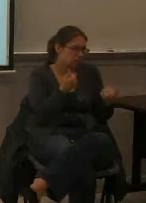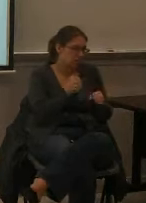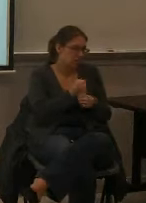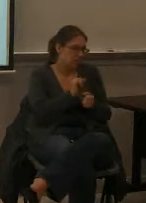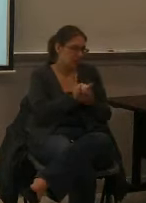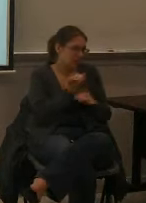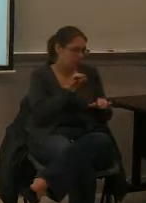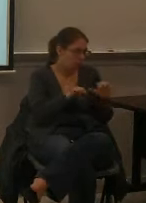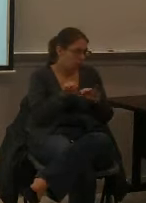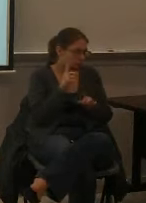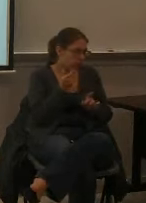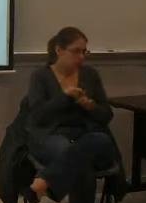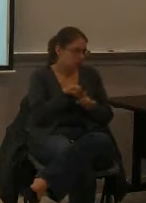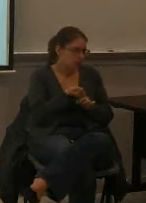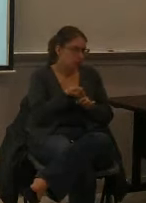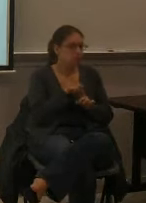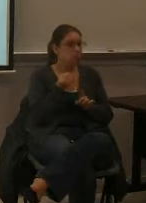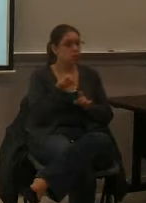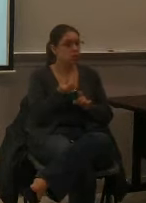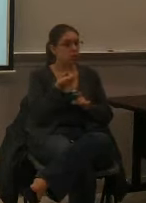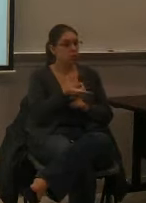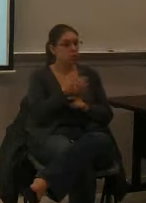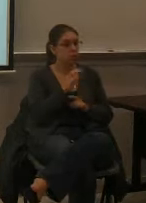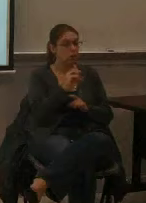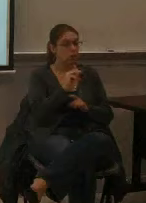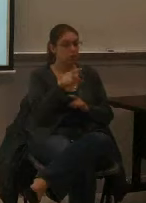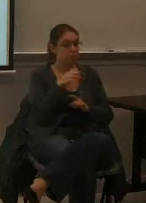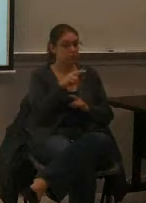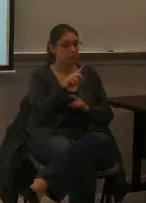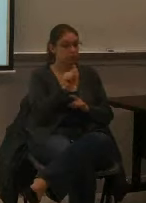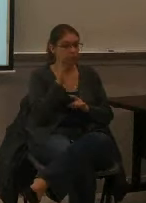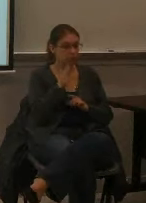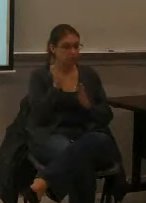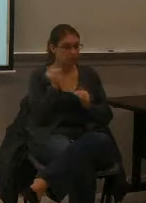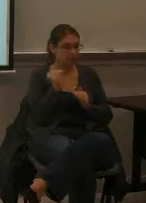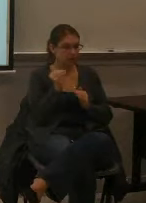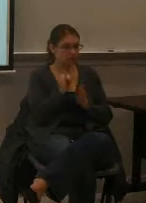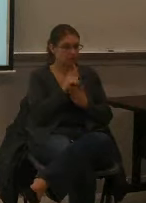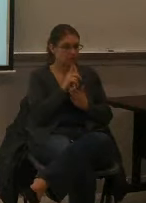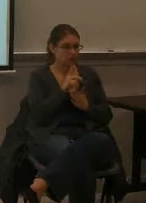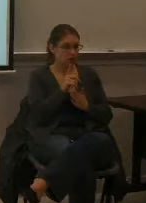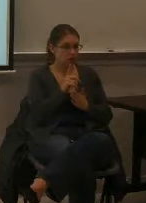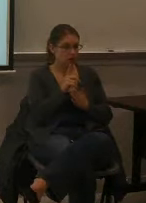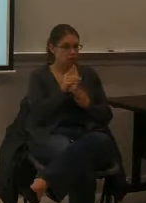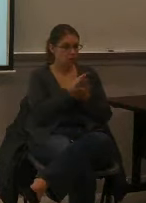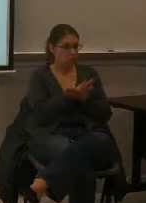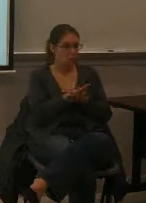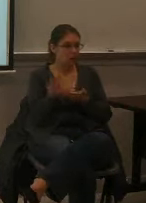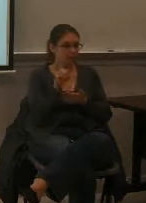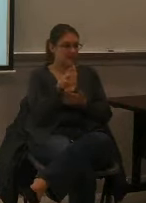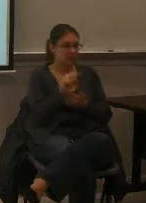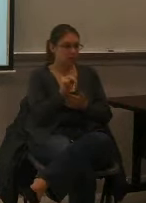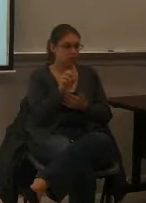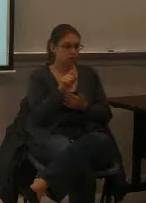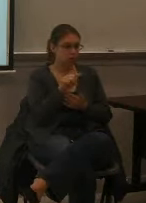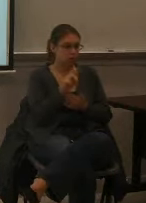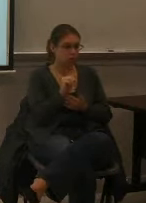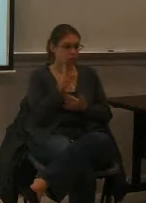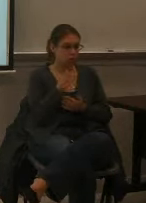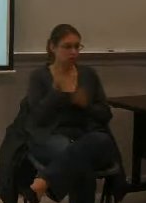that compound. In that case, those compounds you'd expect that are washed downstream,